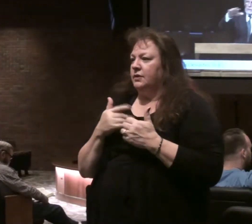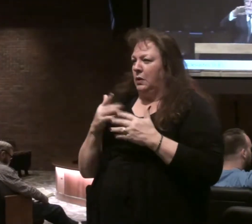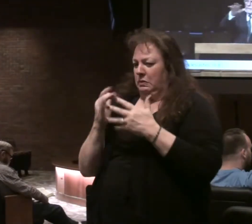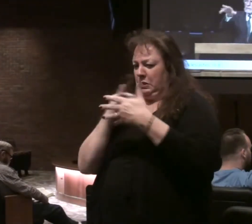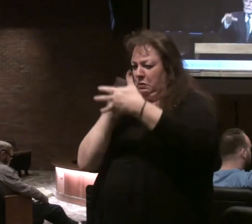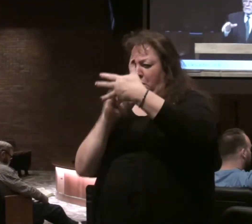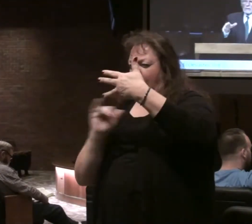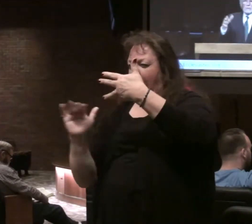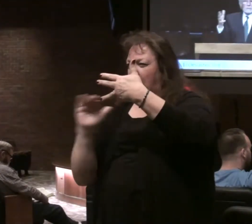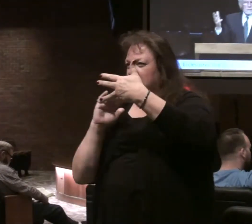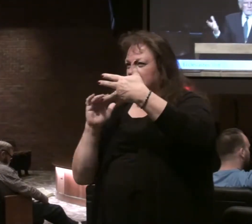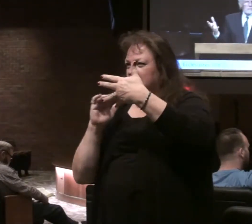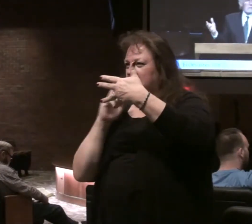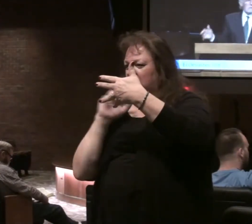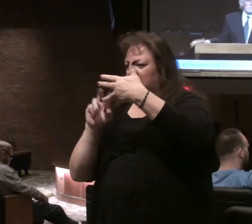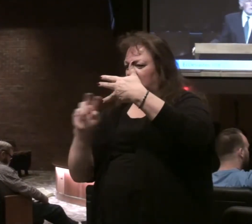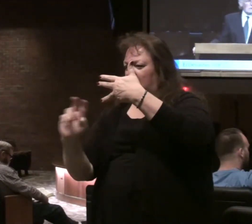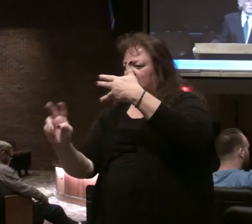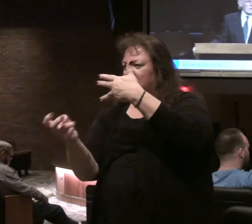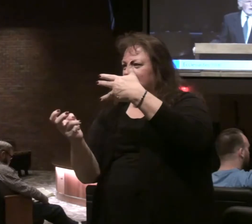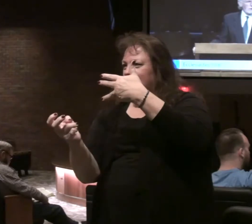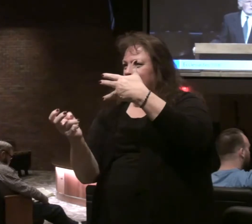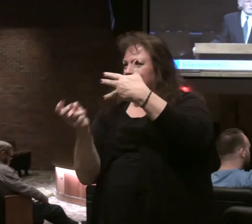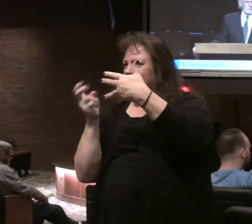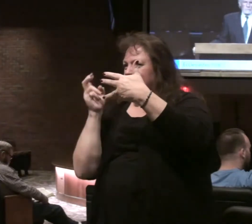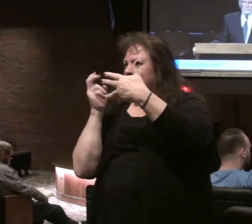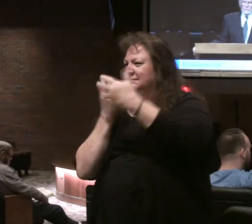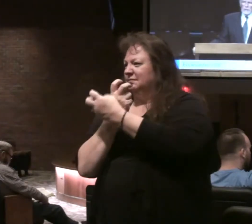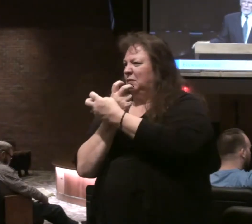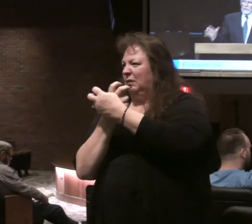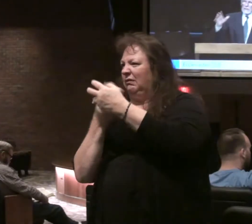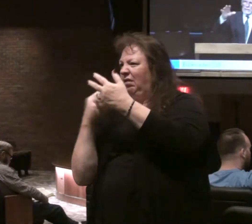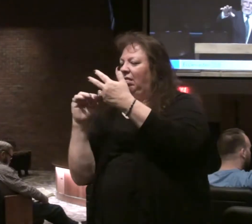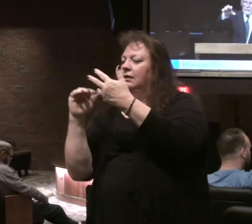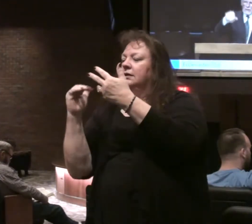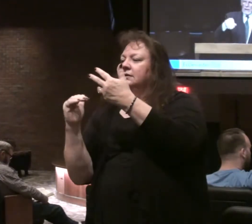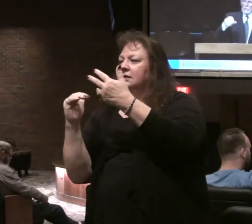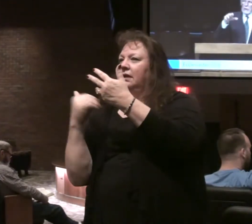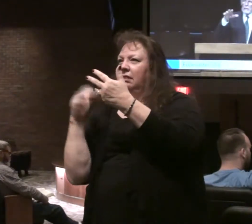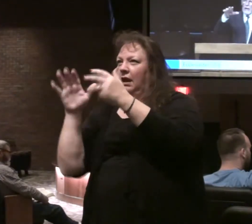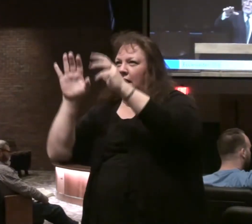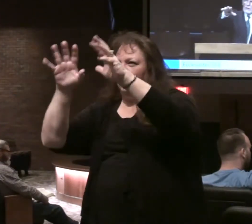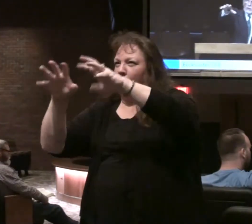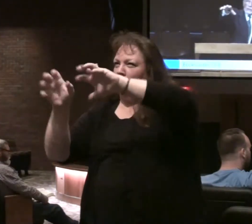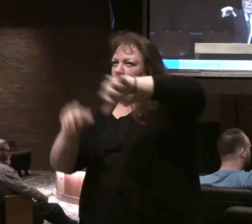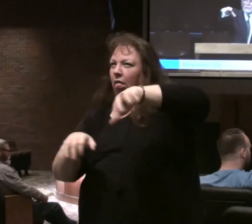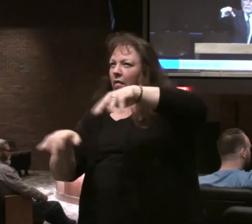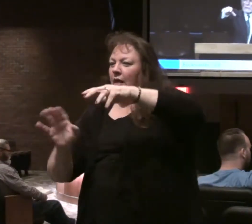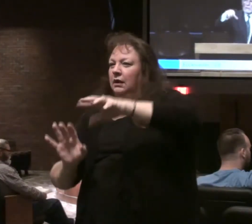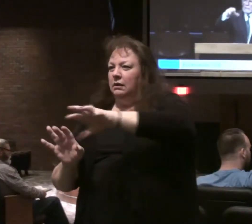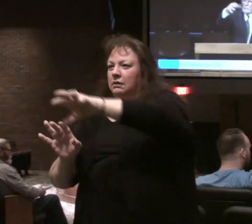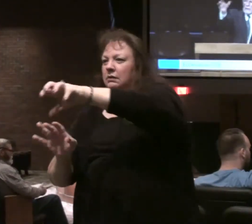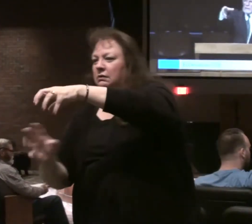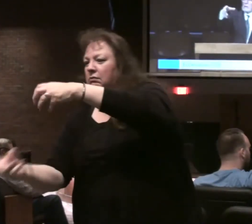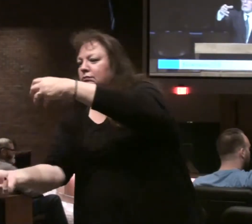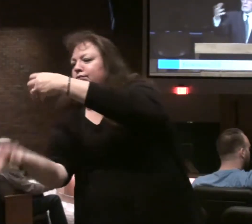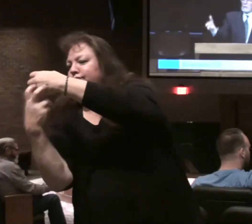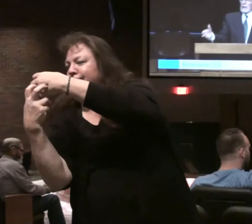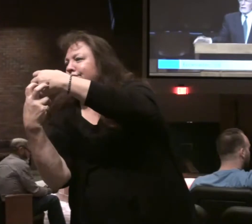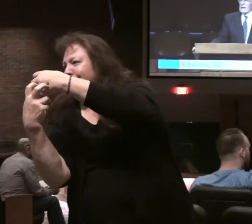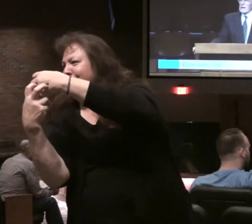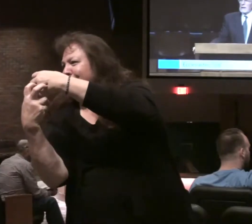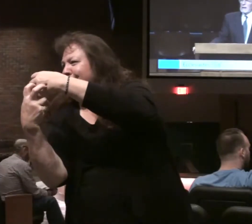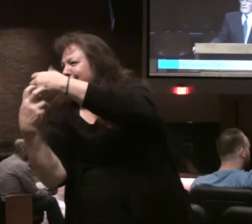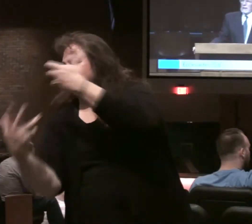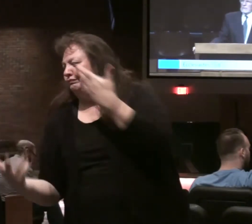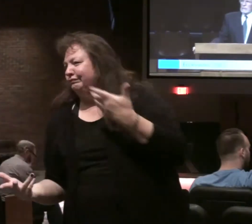cracks and crevices, poisonous snakes could settle in. And you're going to take that wall down, you reach in to grab the brick, and there's a